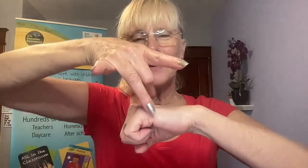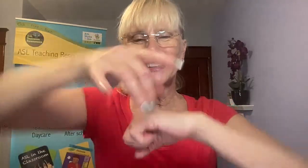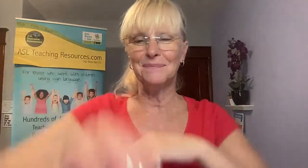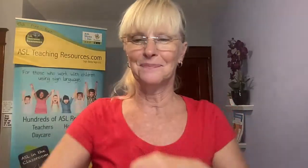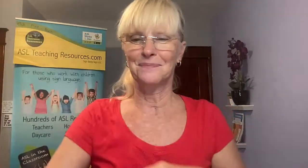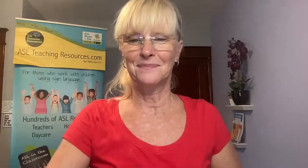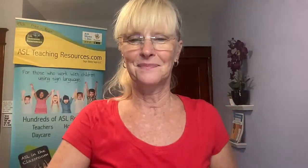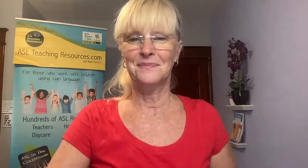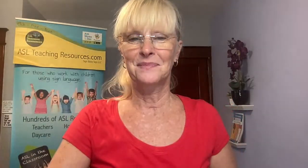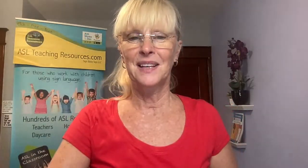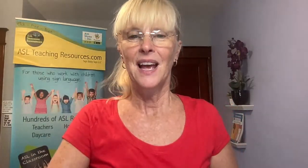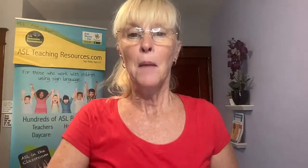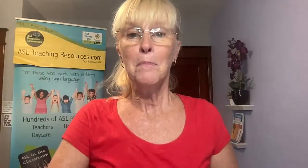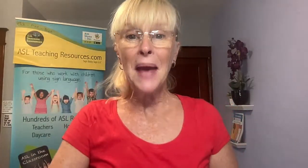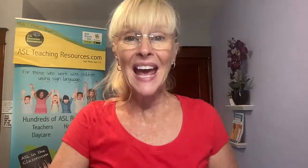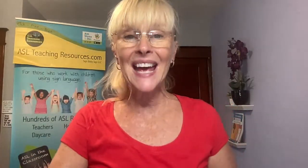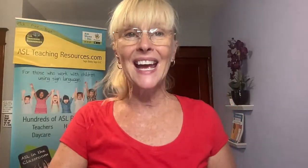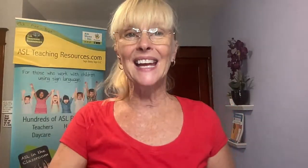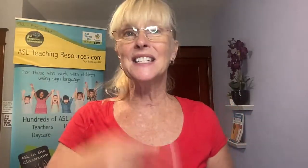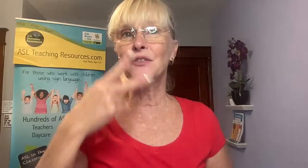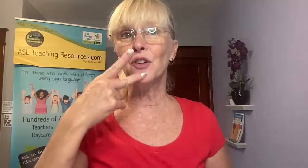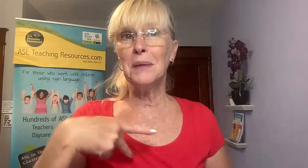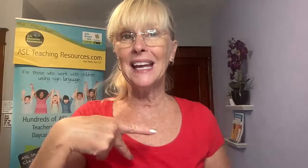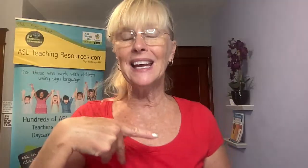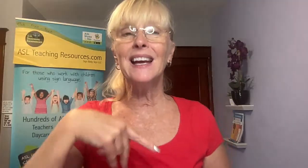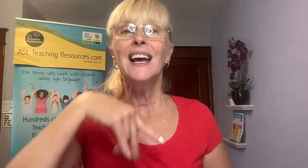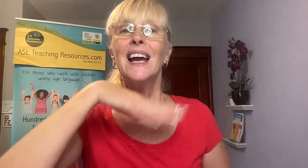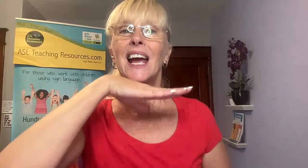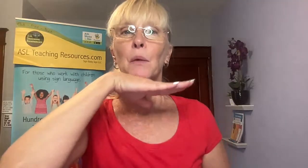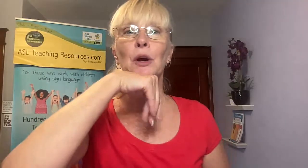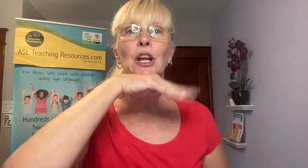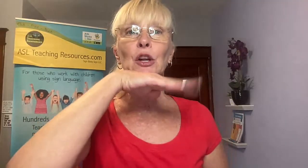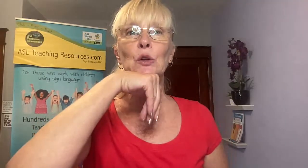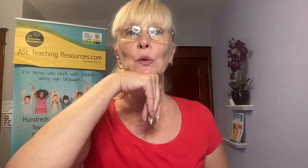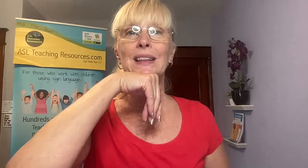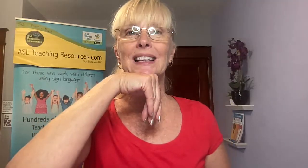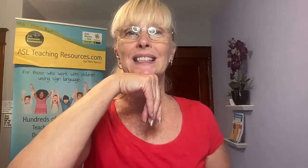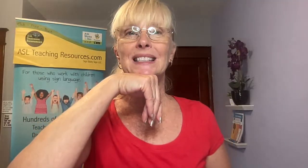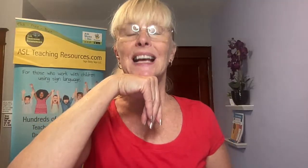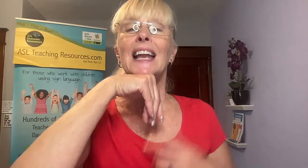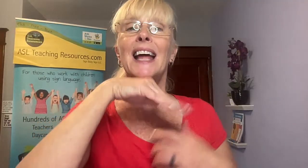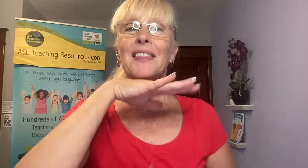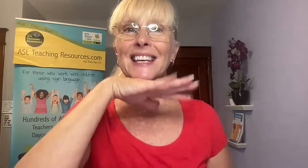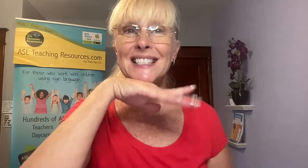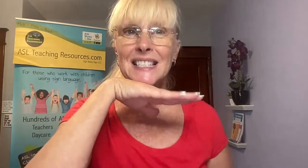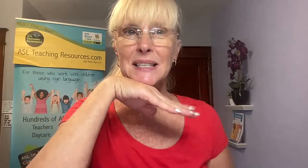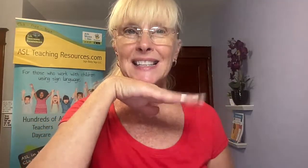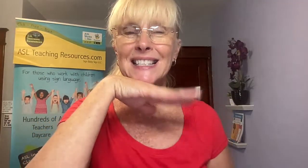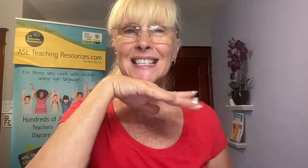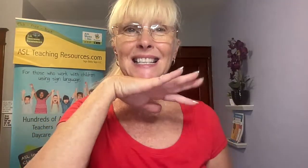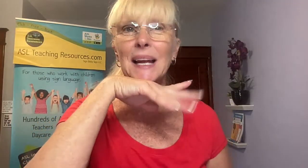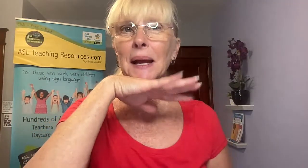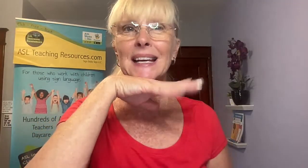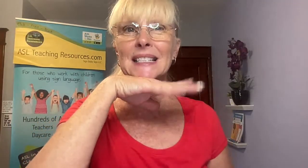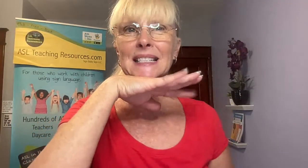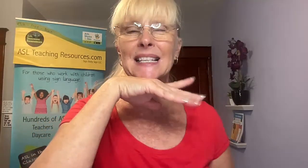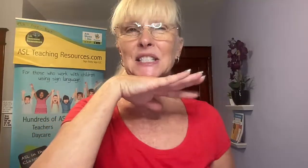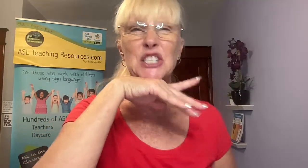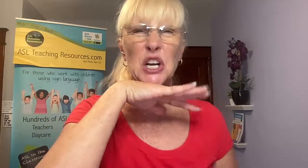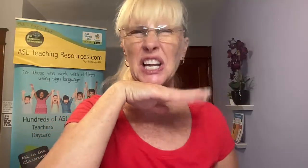pumpkin. Peg is for pink, and we're going to do this. Now, this is like it's dirty